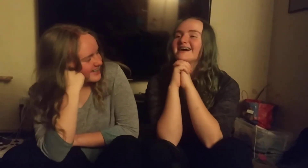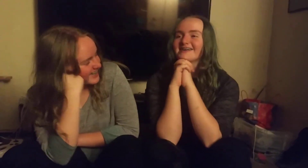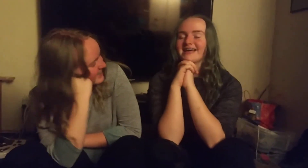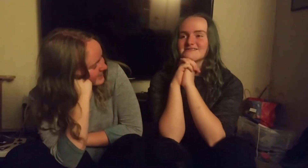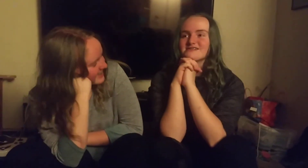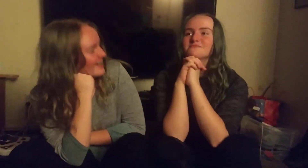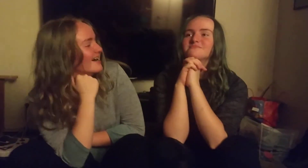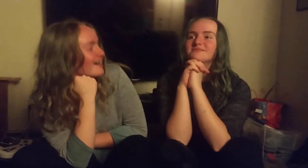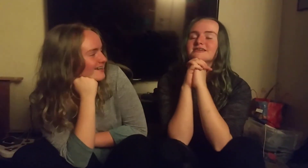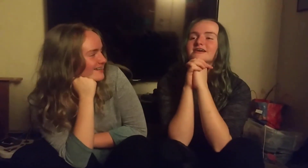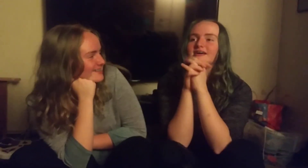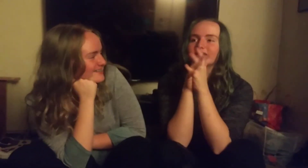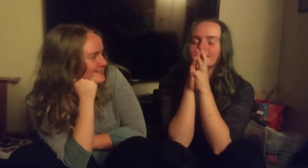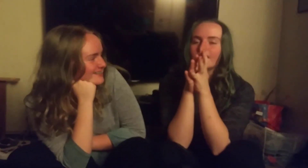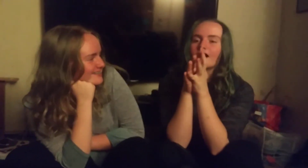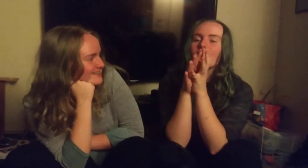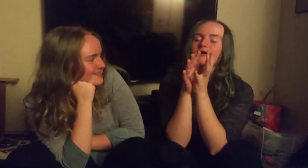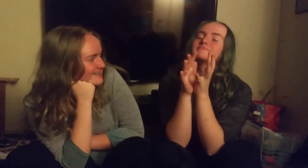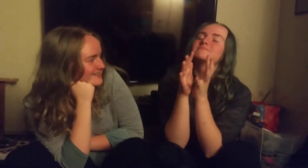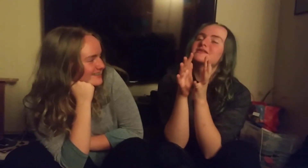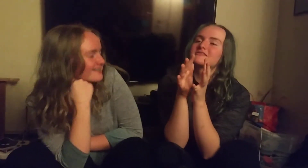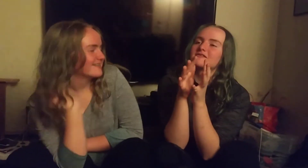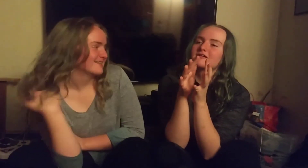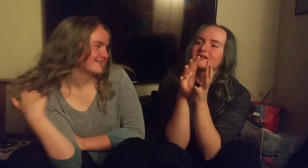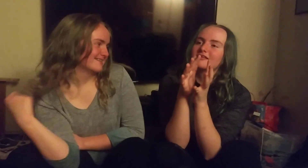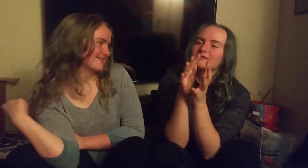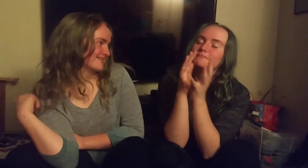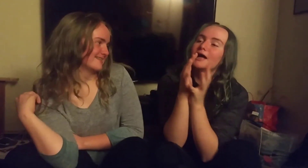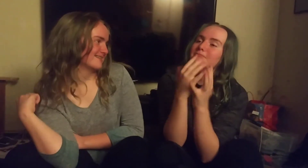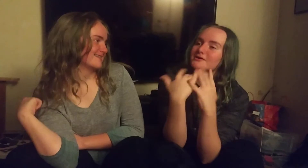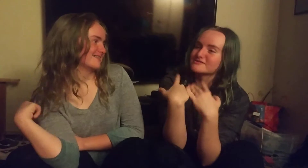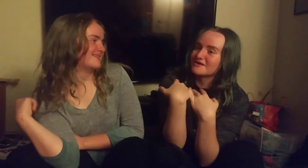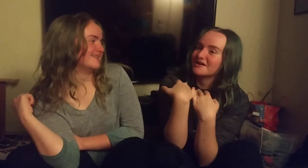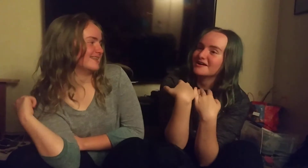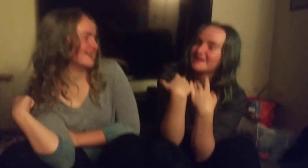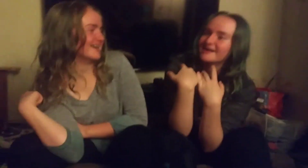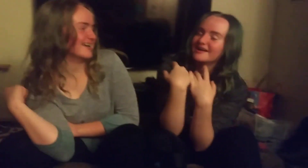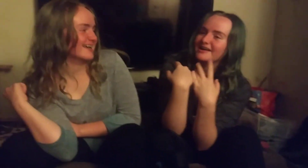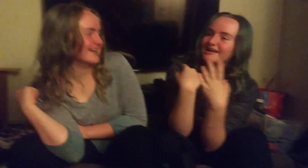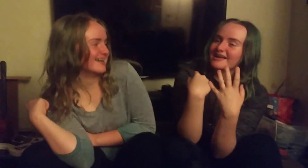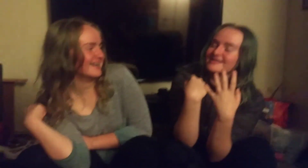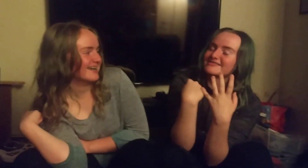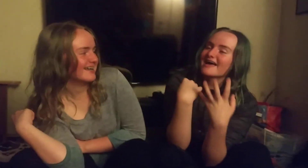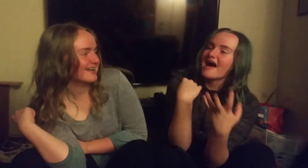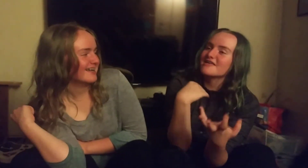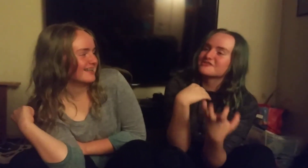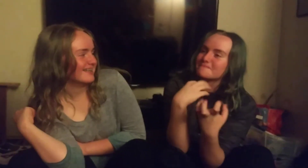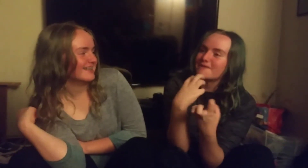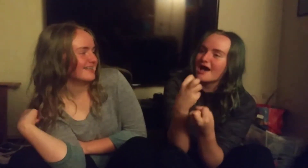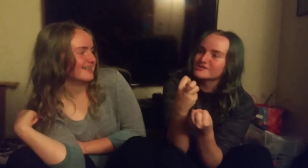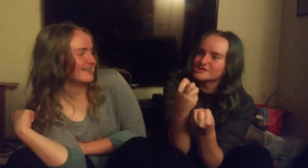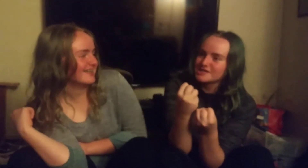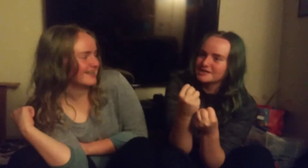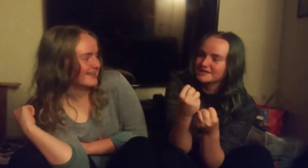okay, so. Our mixer, my mixer, is at its capacity